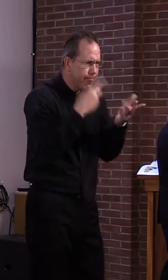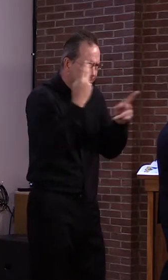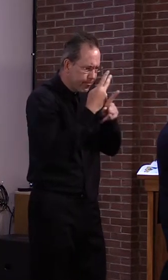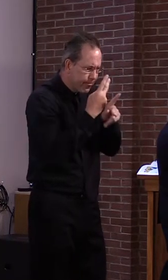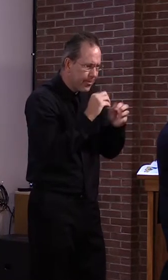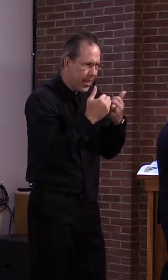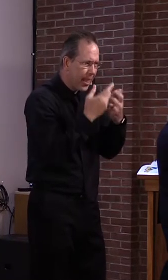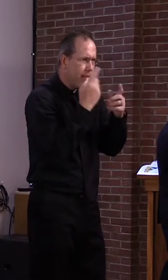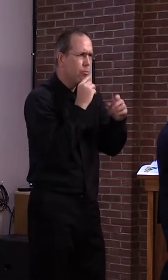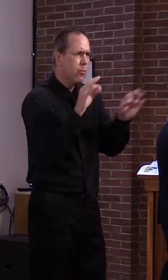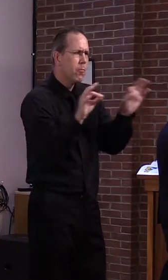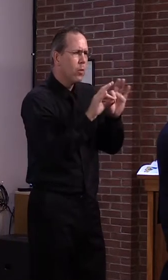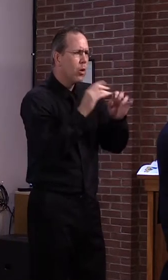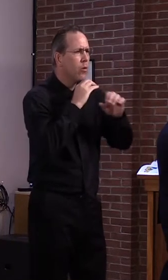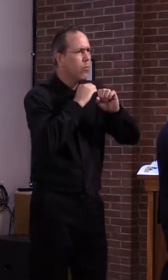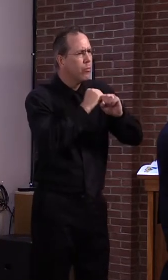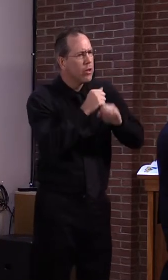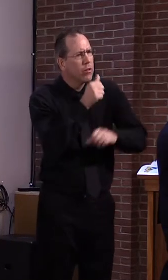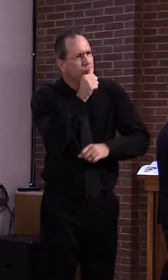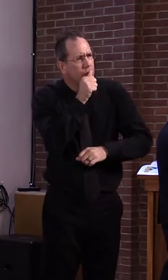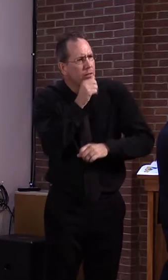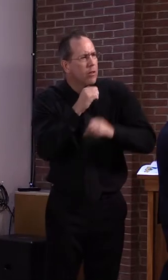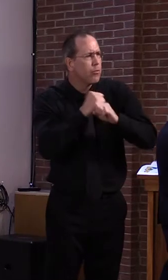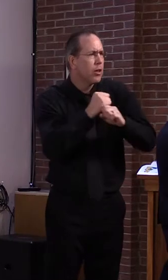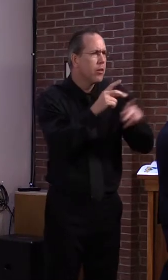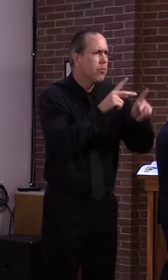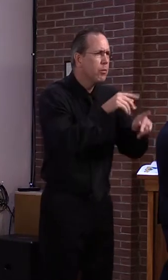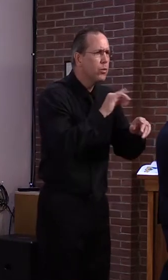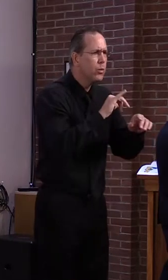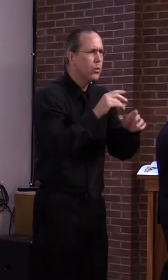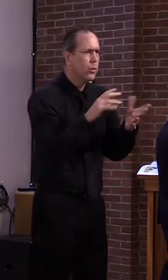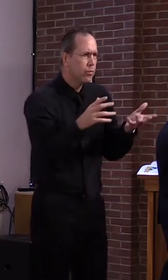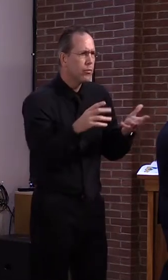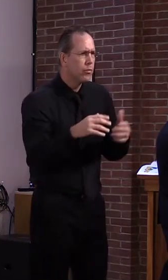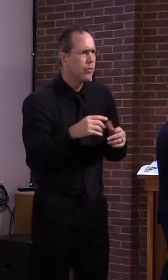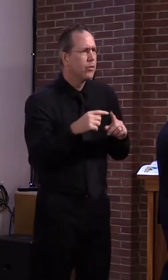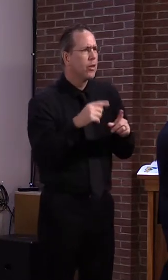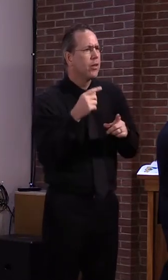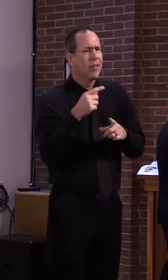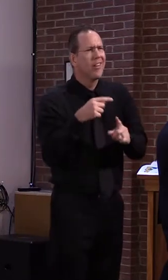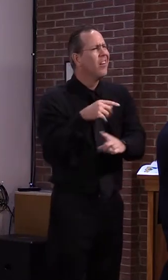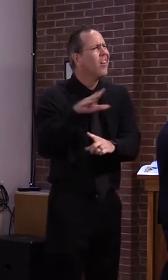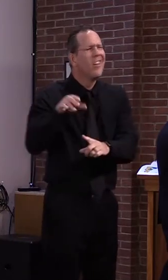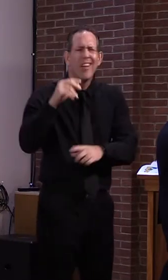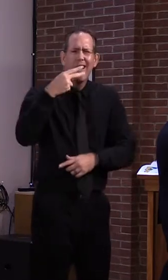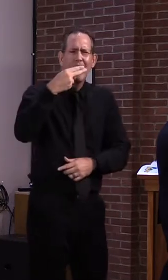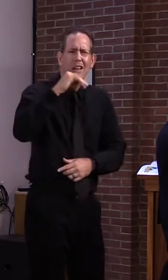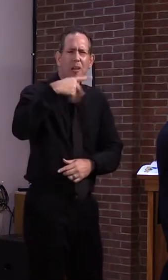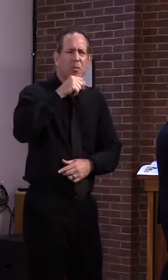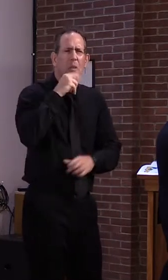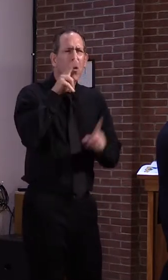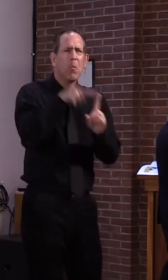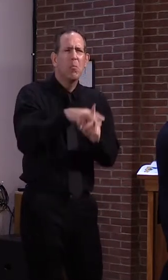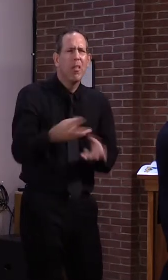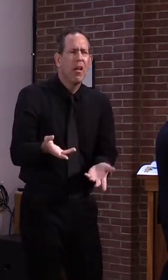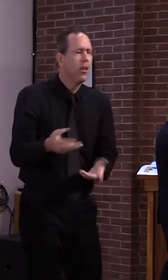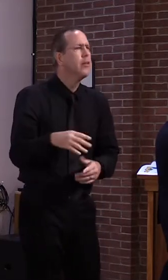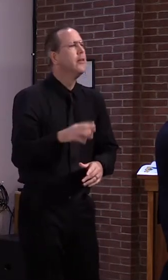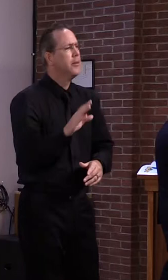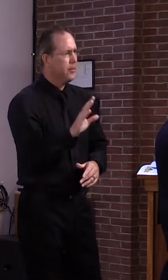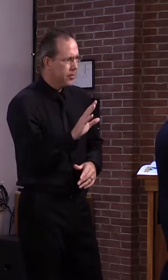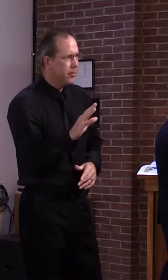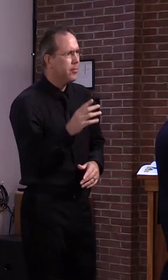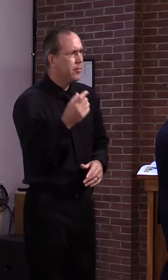Well, we've heard earlier that HIPAA does not apply. It's been blown out of the water. Dr. Levine and